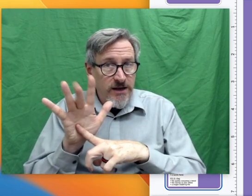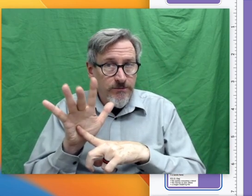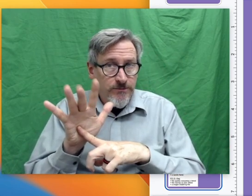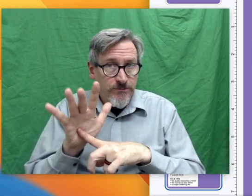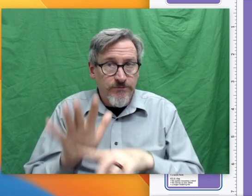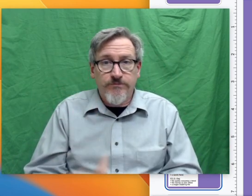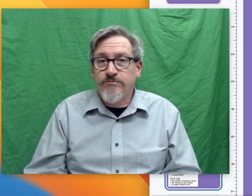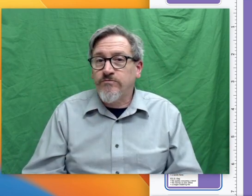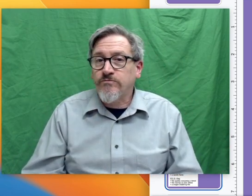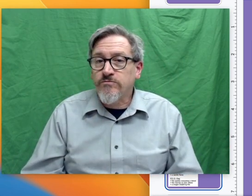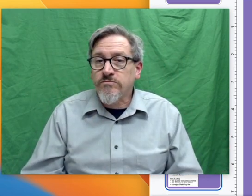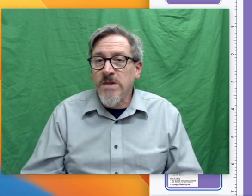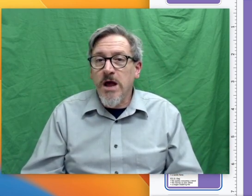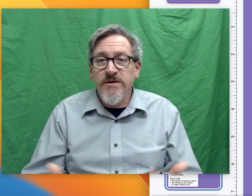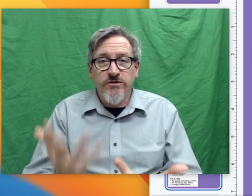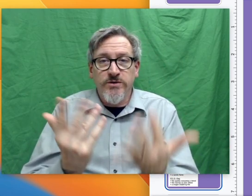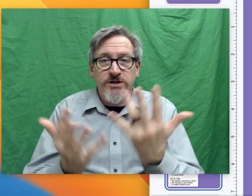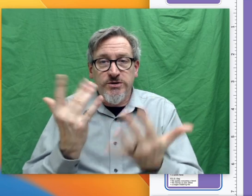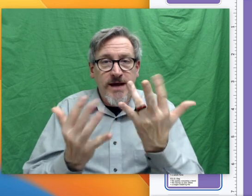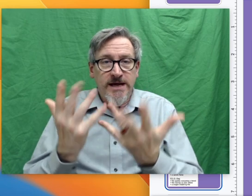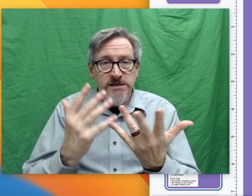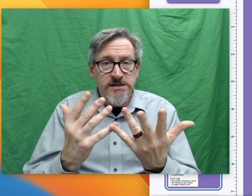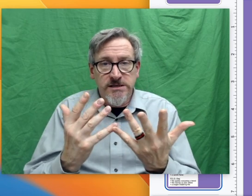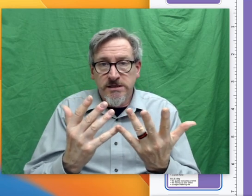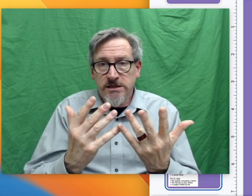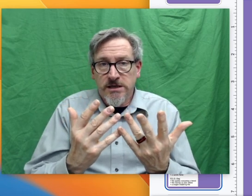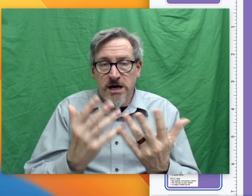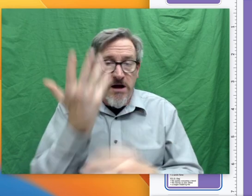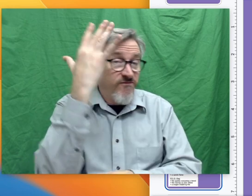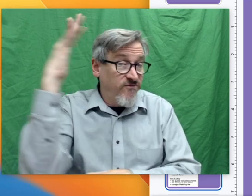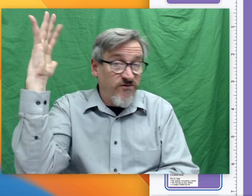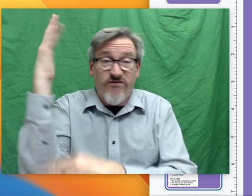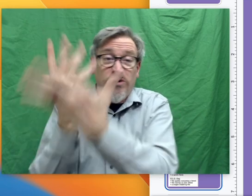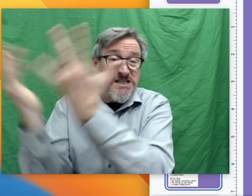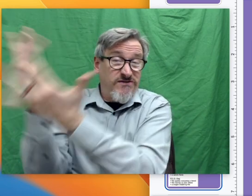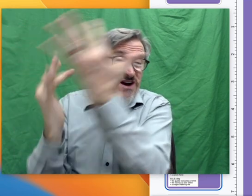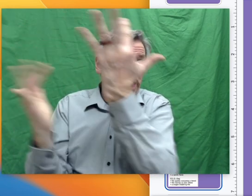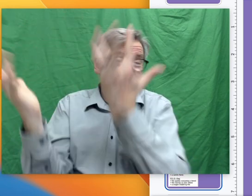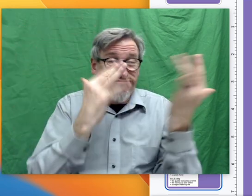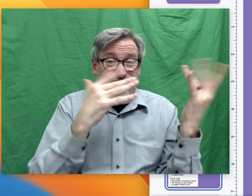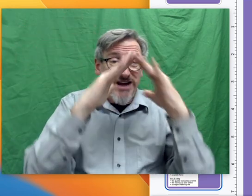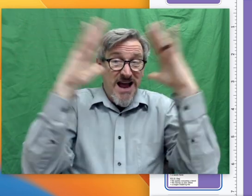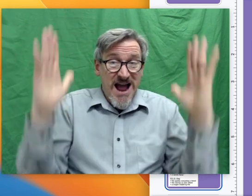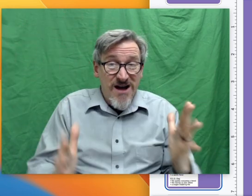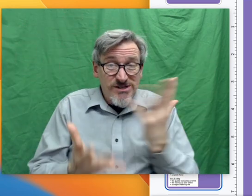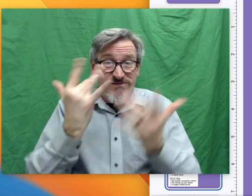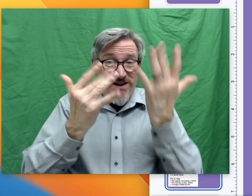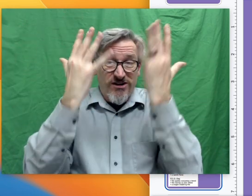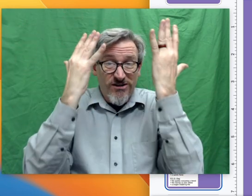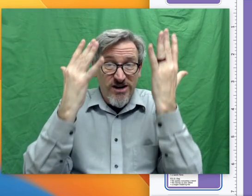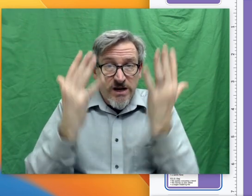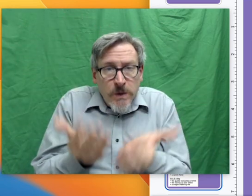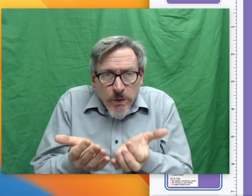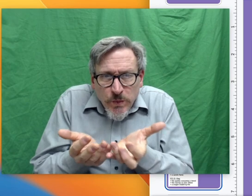flame. If you're doing 2 hands, forest fire, house